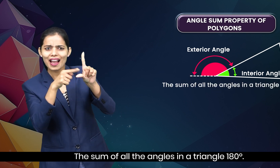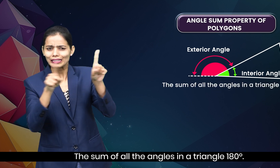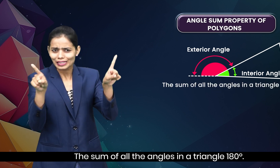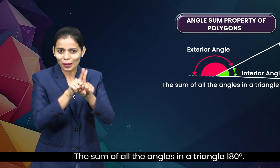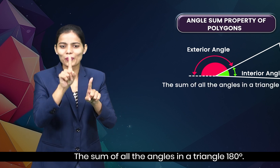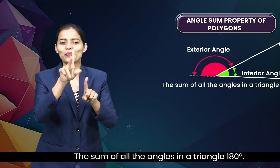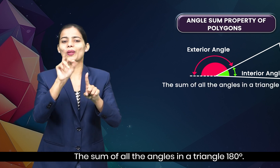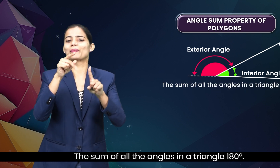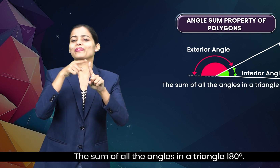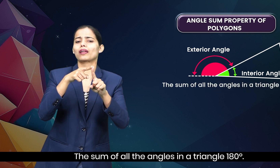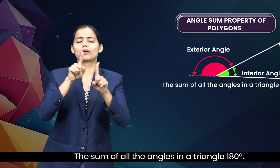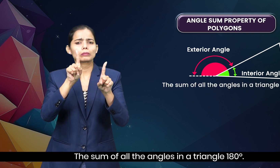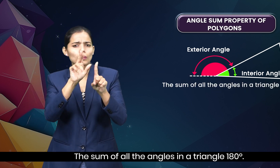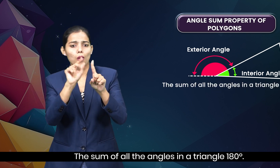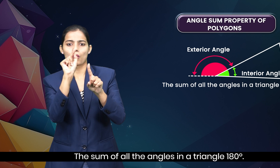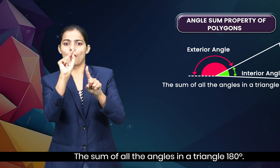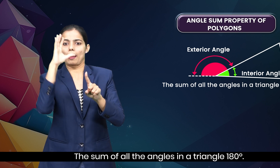is 180 degree.